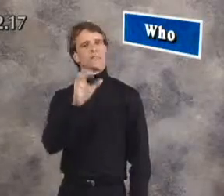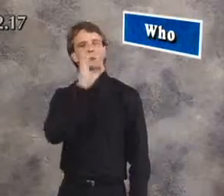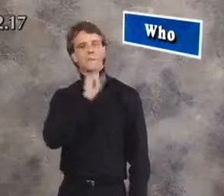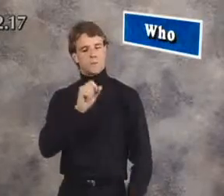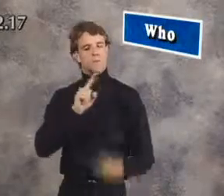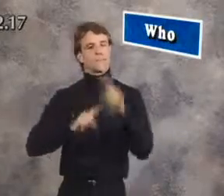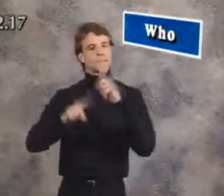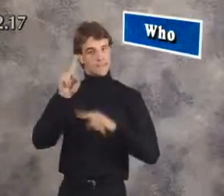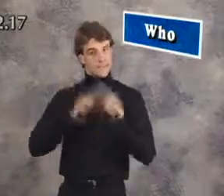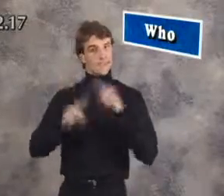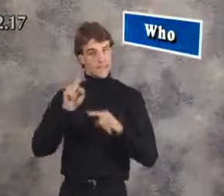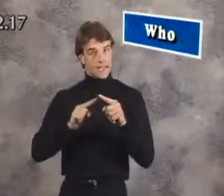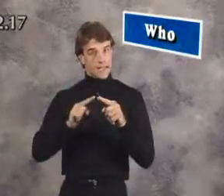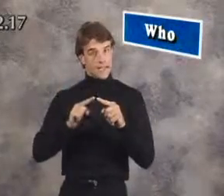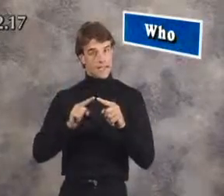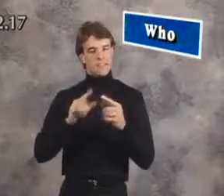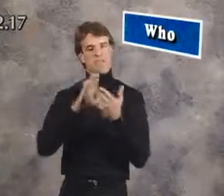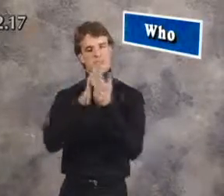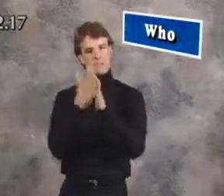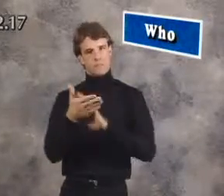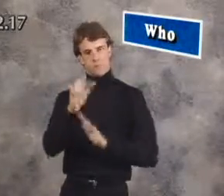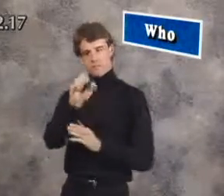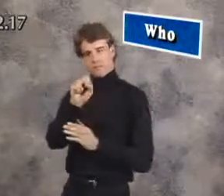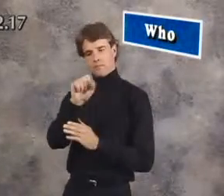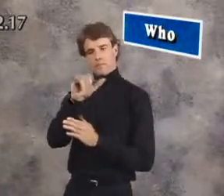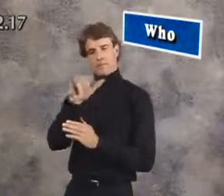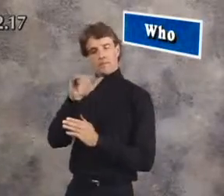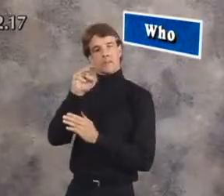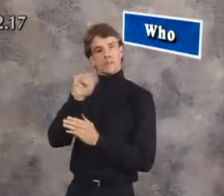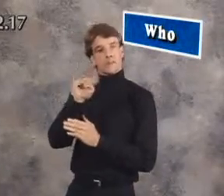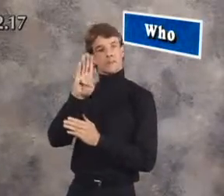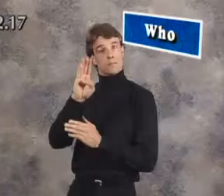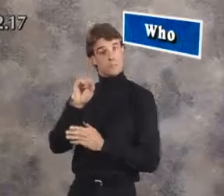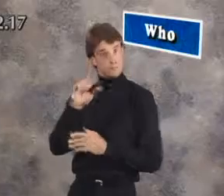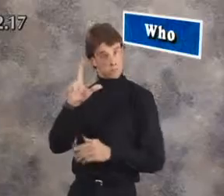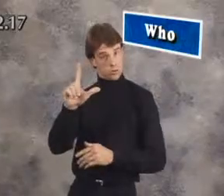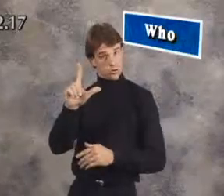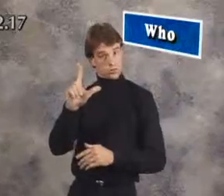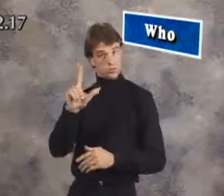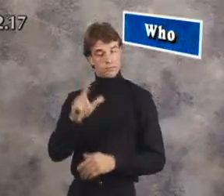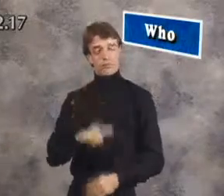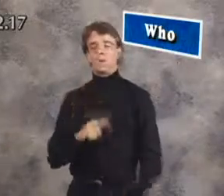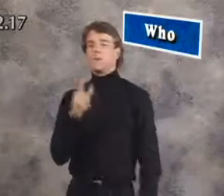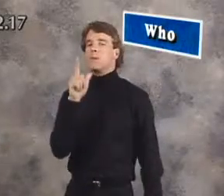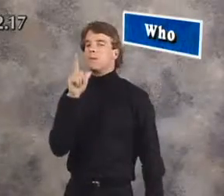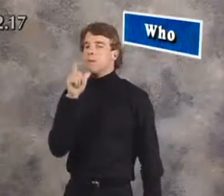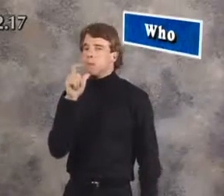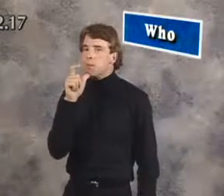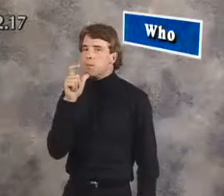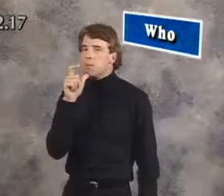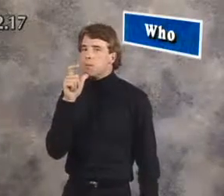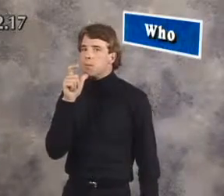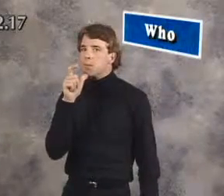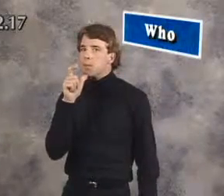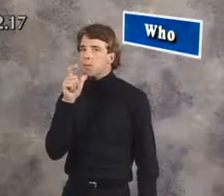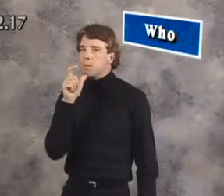This is an old sign which has become a symbolic representation of the concept who. Who.